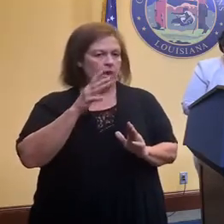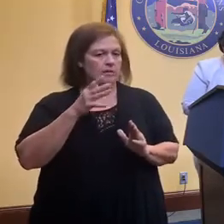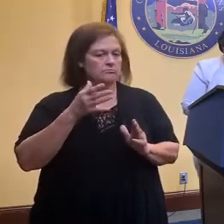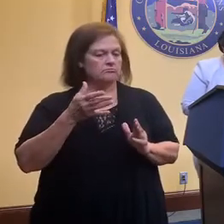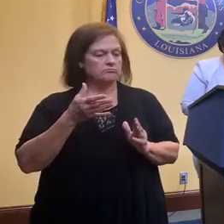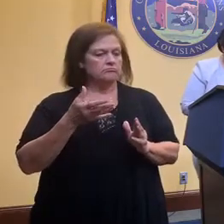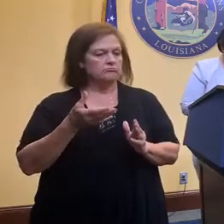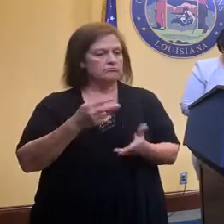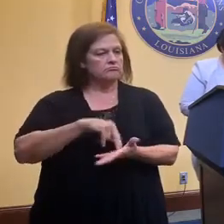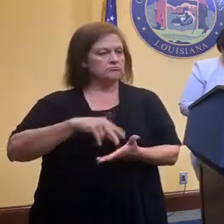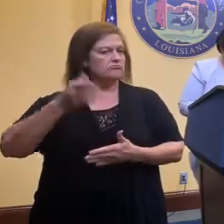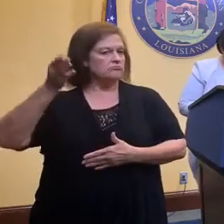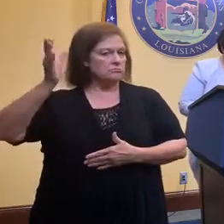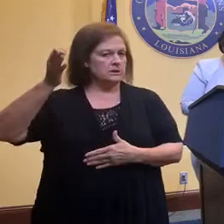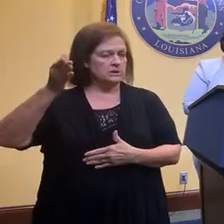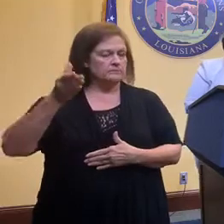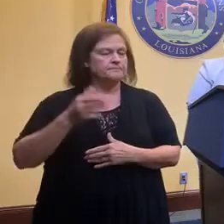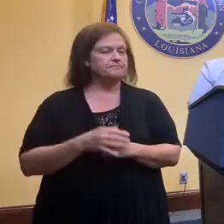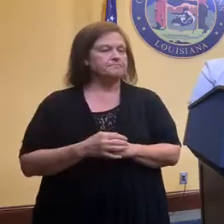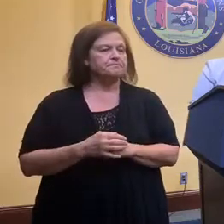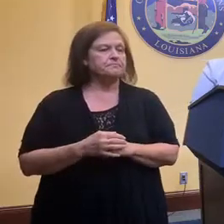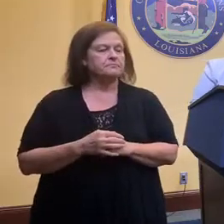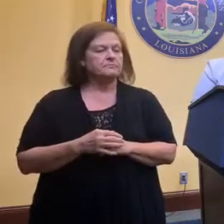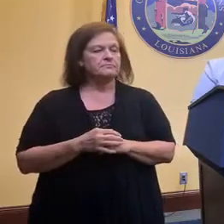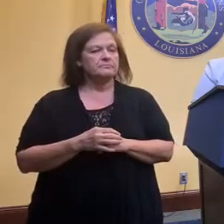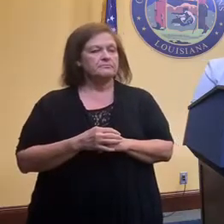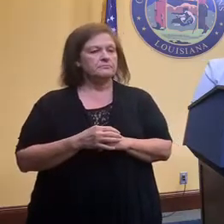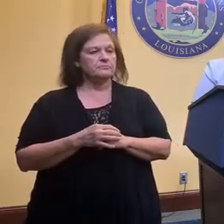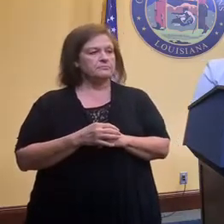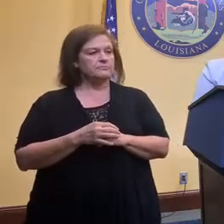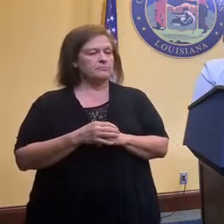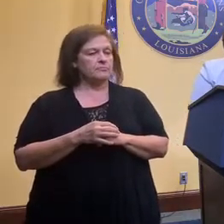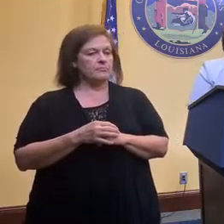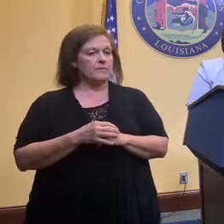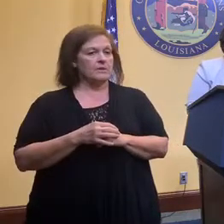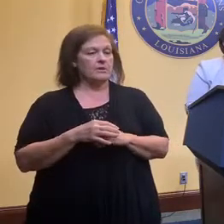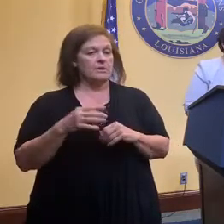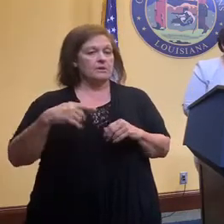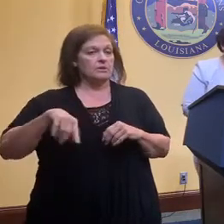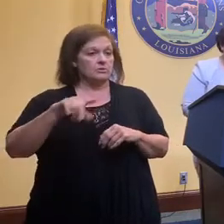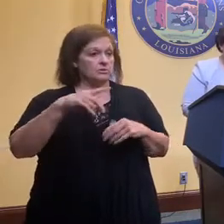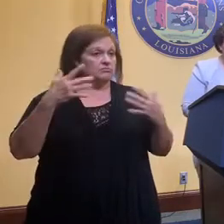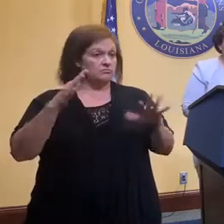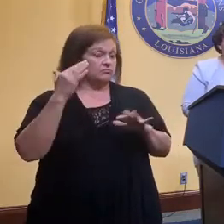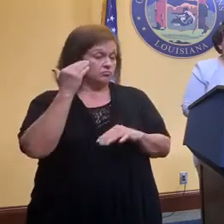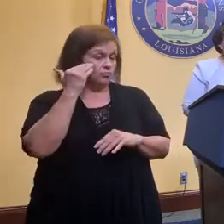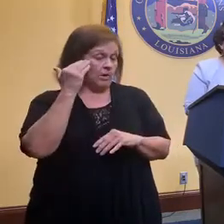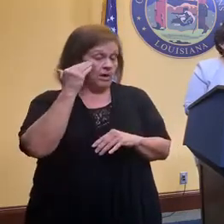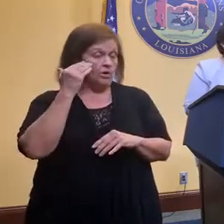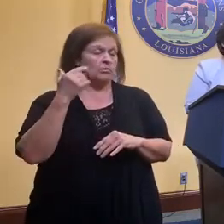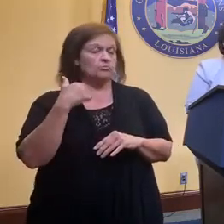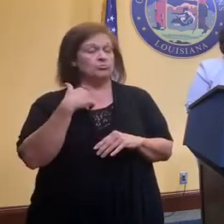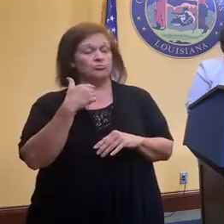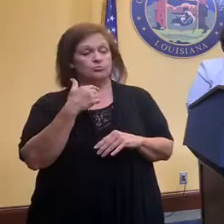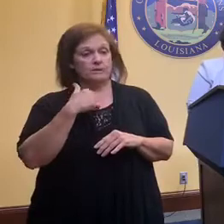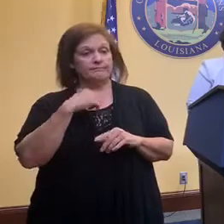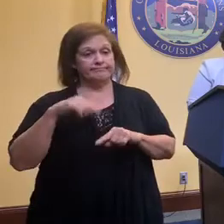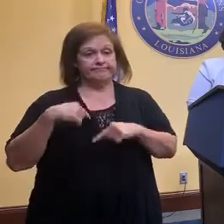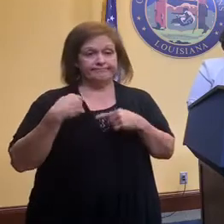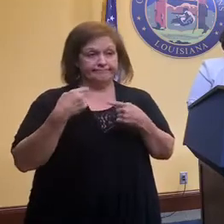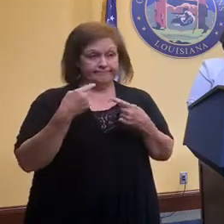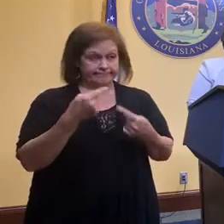will hear from them very soon. As you are aware, and we've been talking about